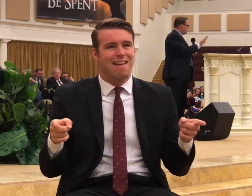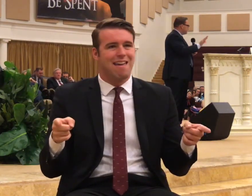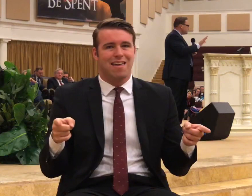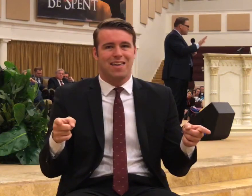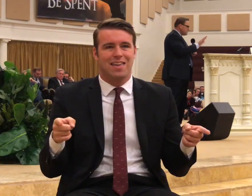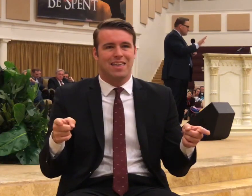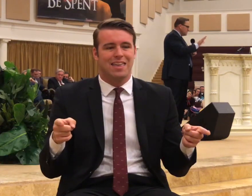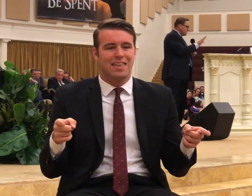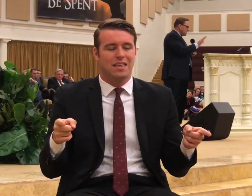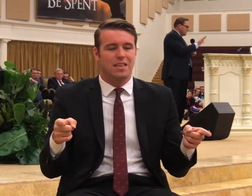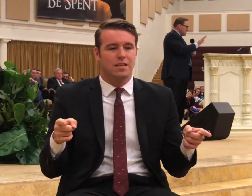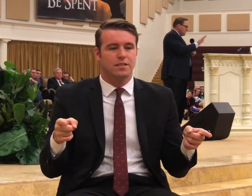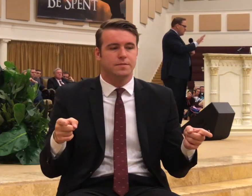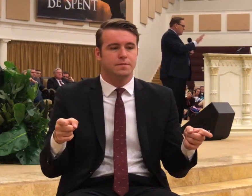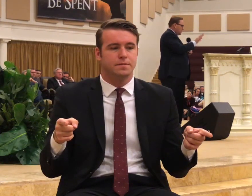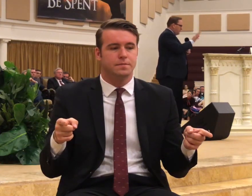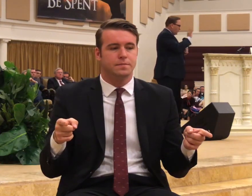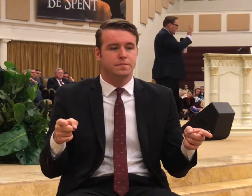dimensions,